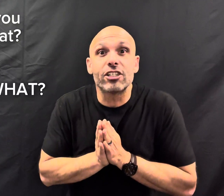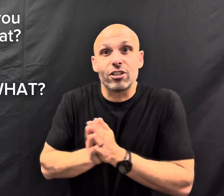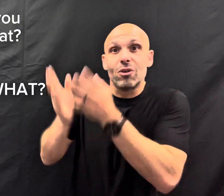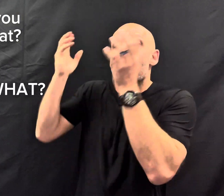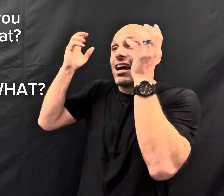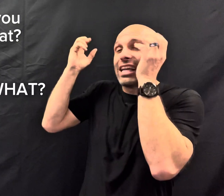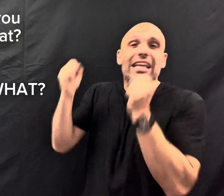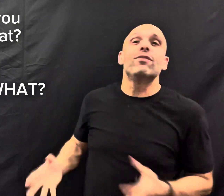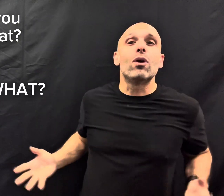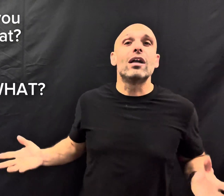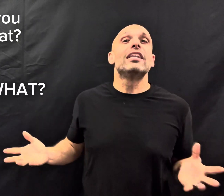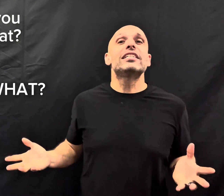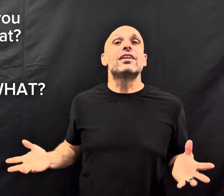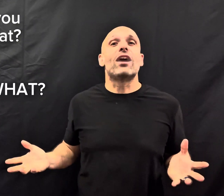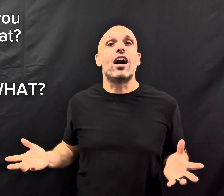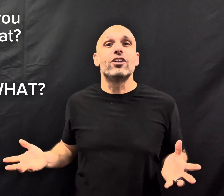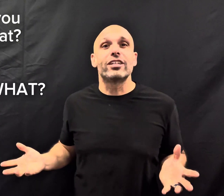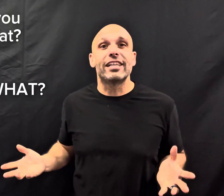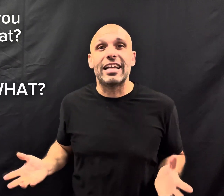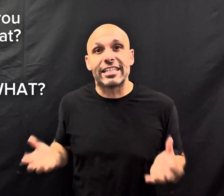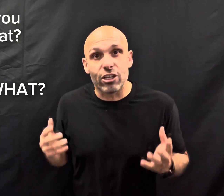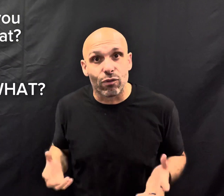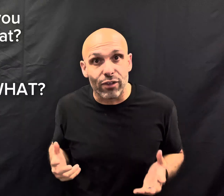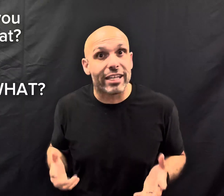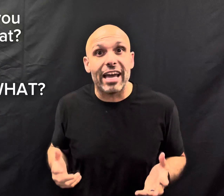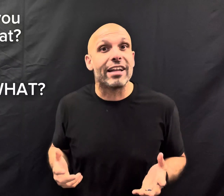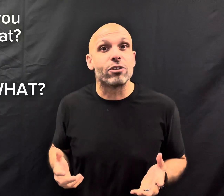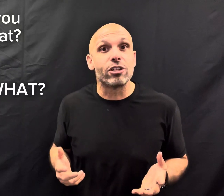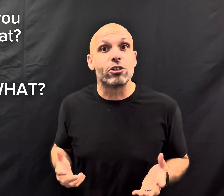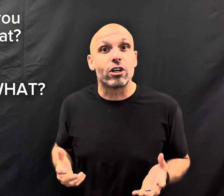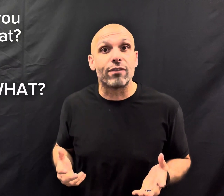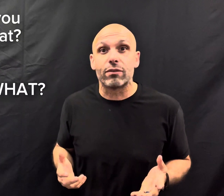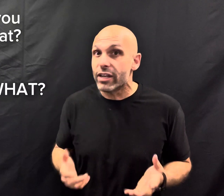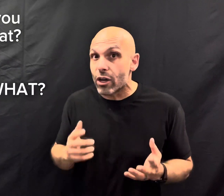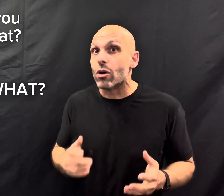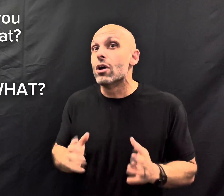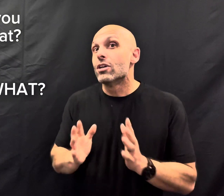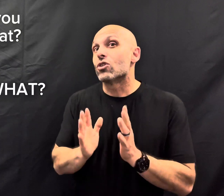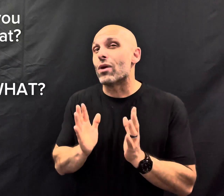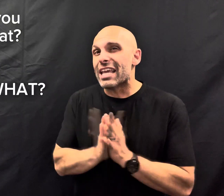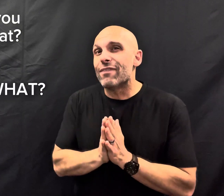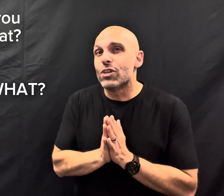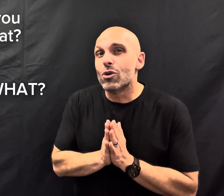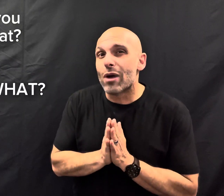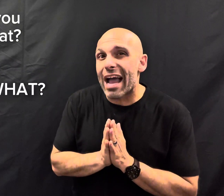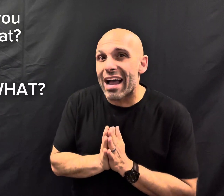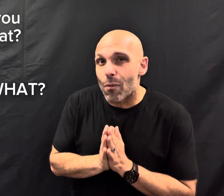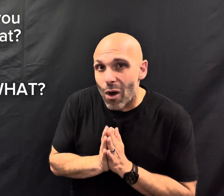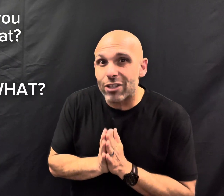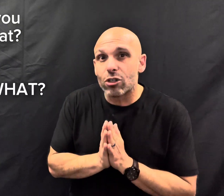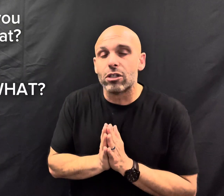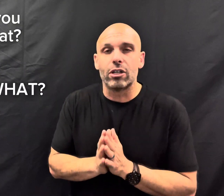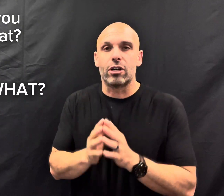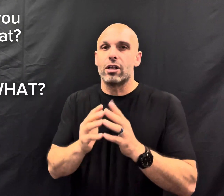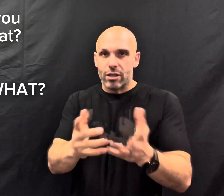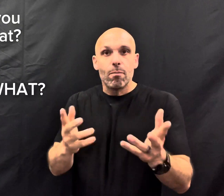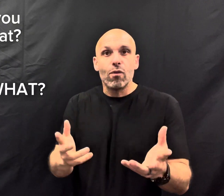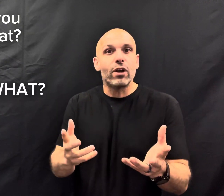to give you a list of 100 signs that you'll forget as soon as you turn off the video. So if you want to learn, move your